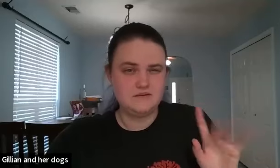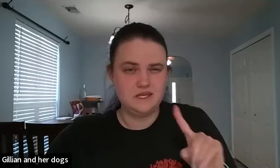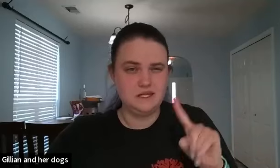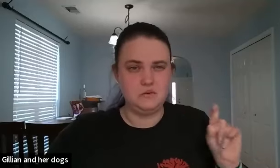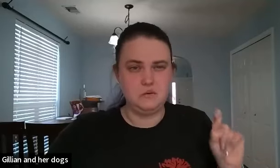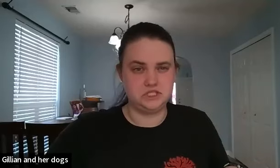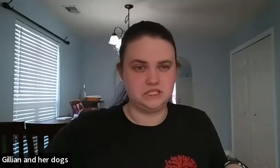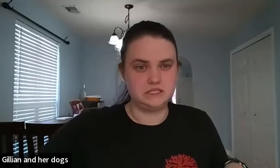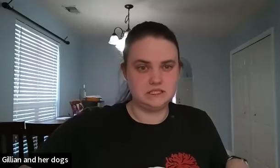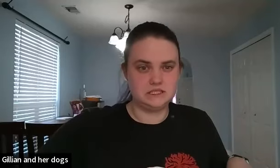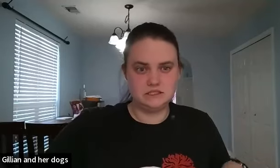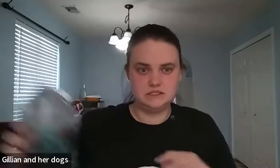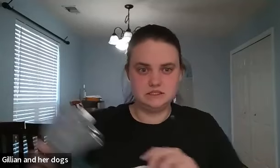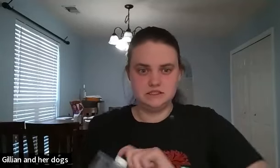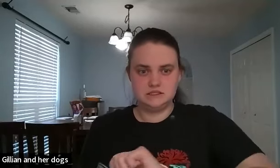any questions?